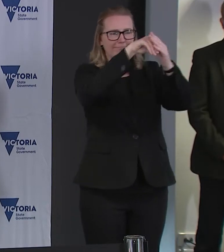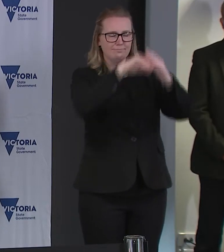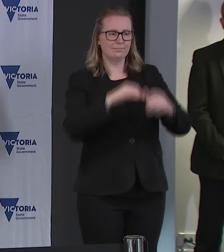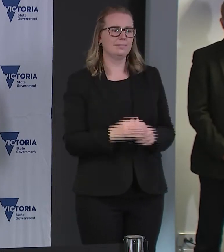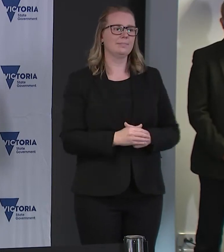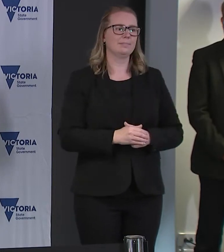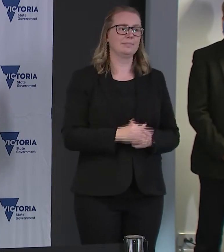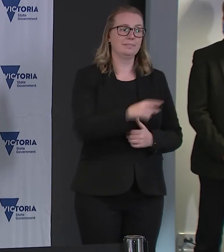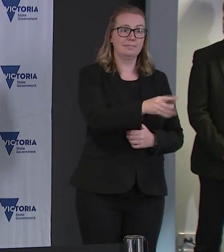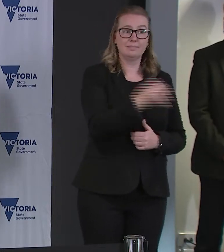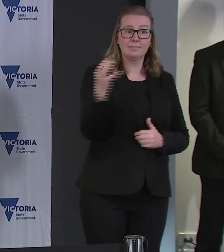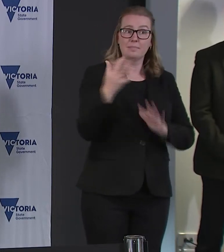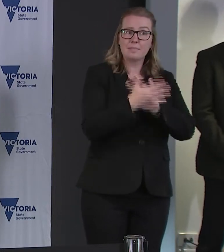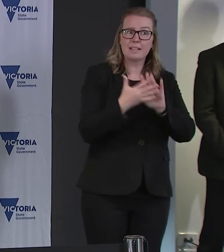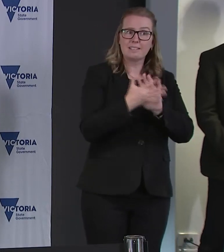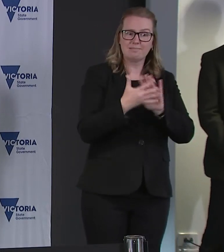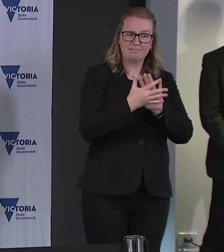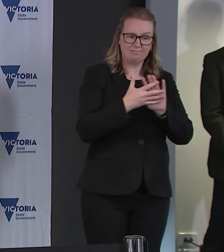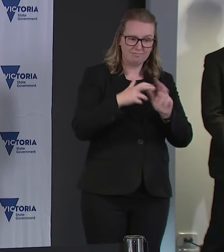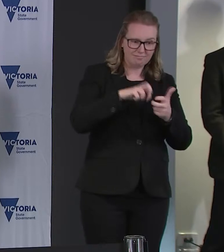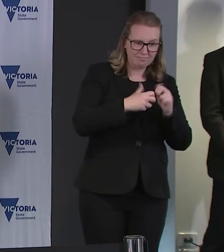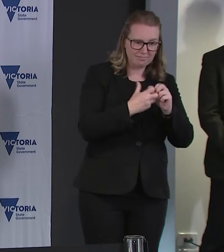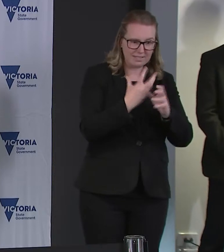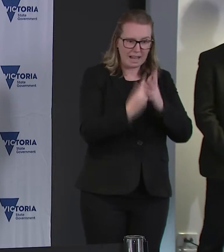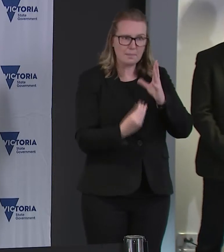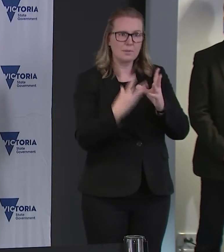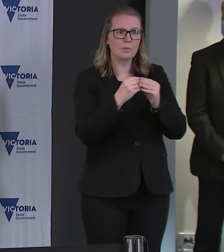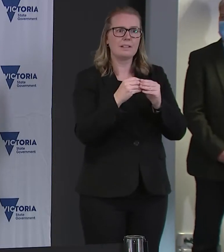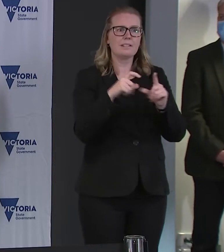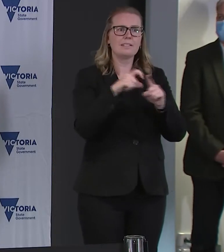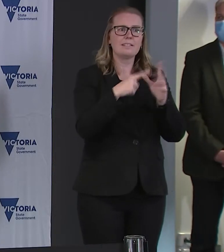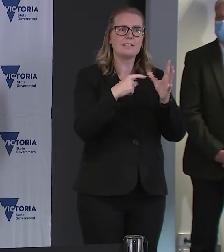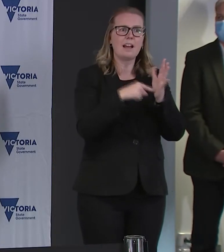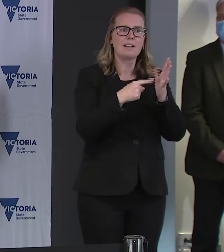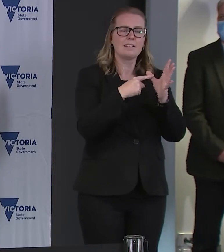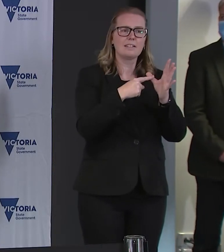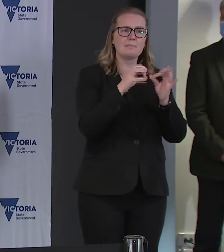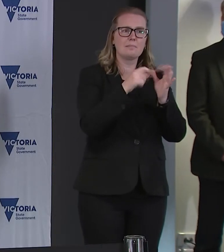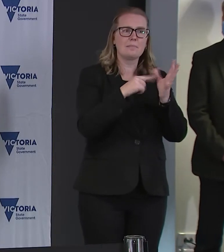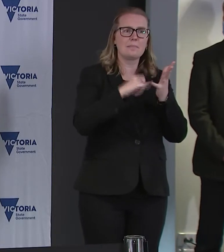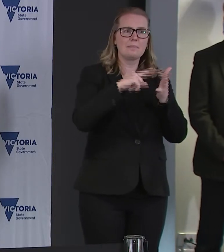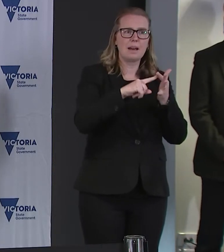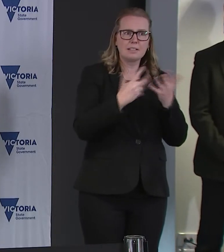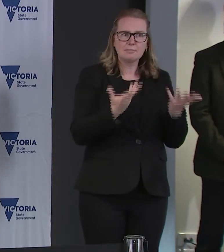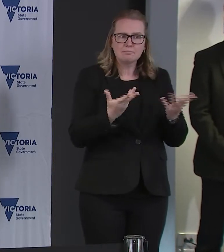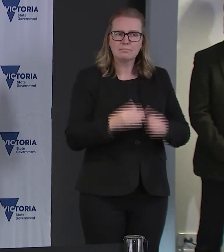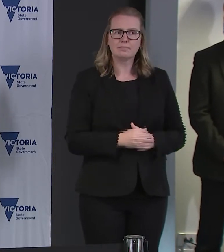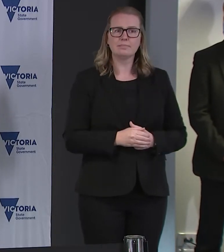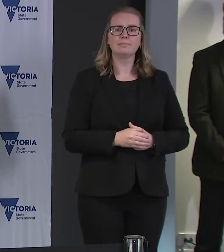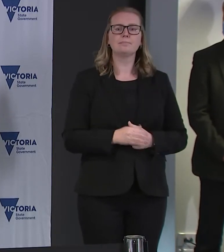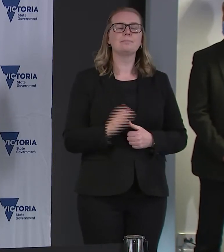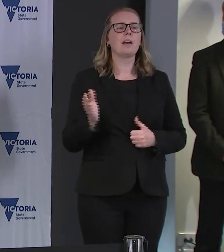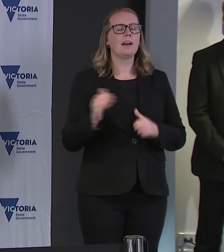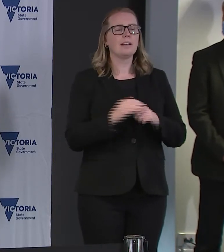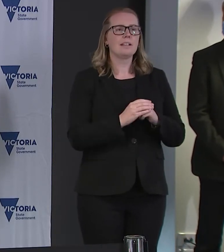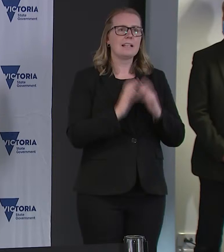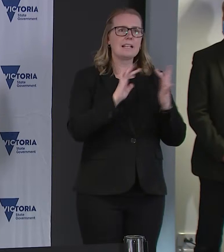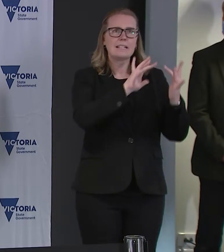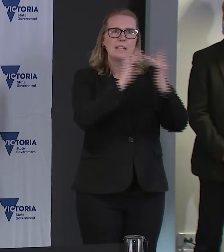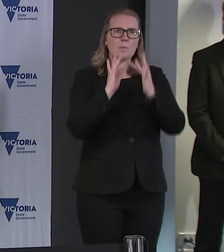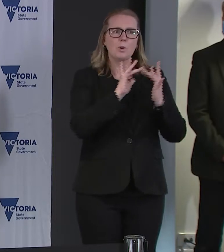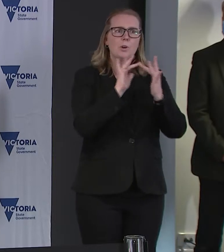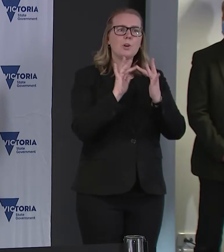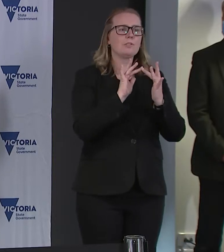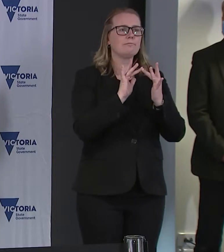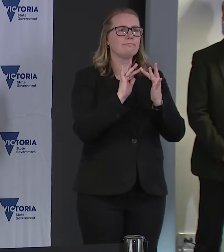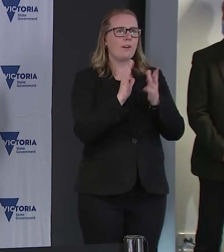that there are holes in the database from different jurisdictions around Australia? Yeah, my understanding is that the network of experts that